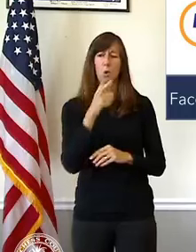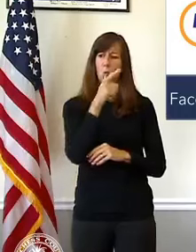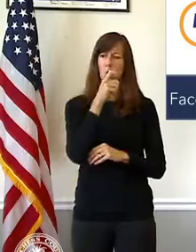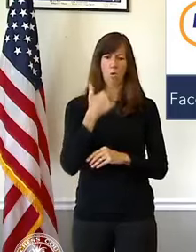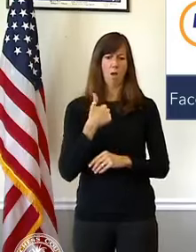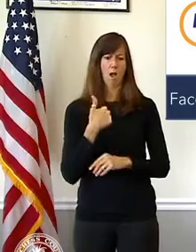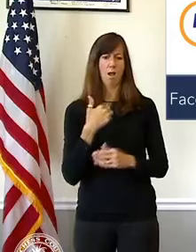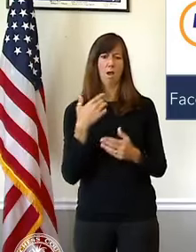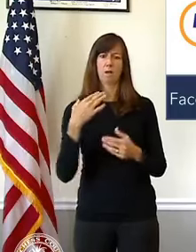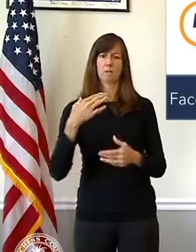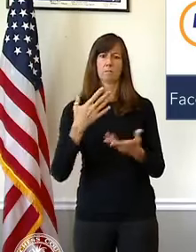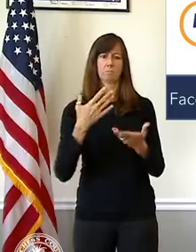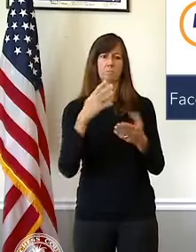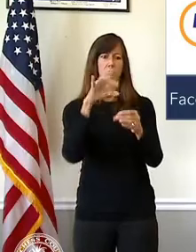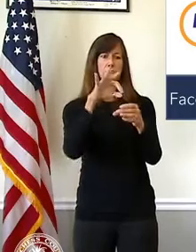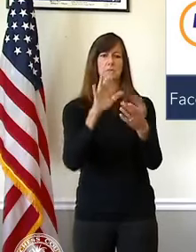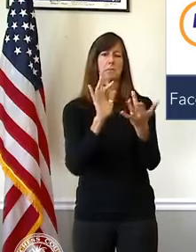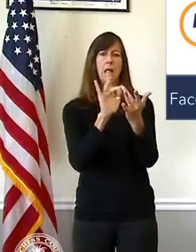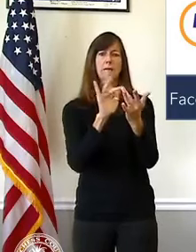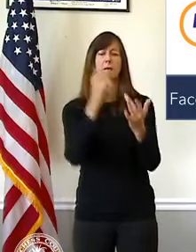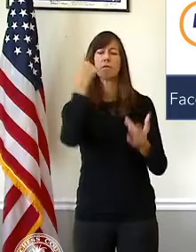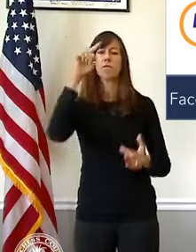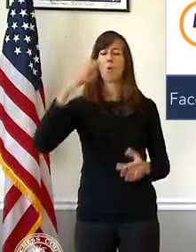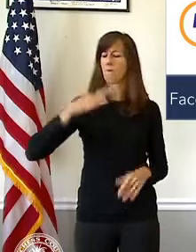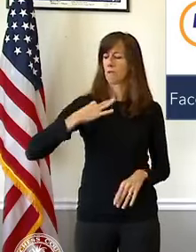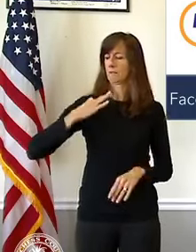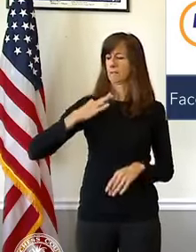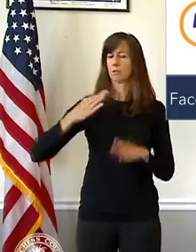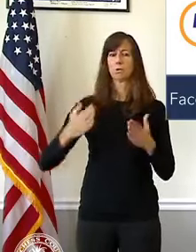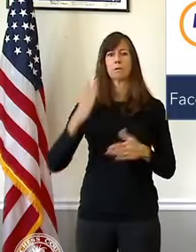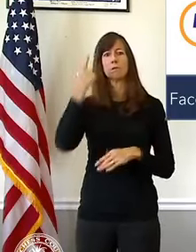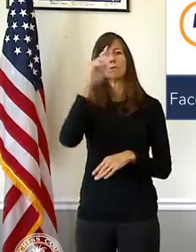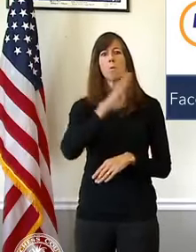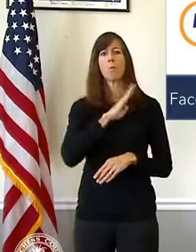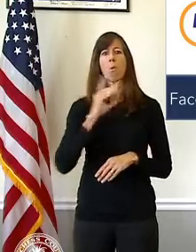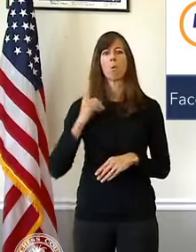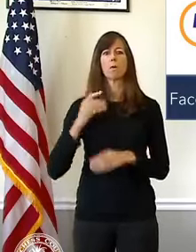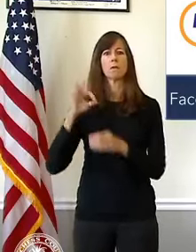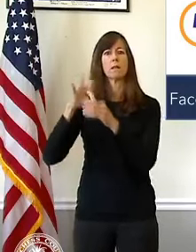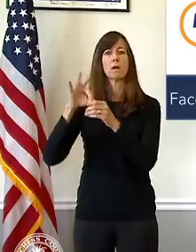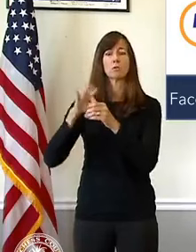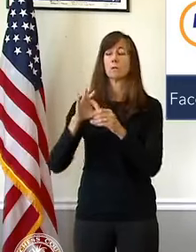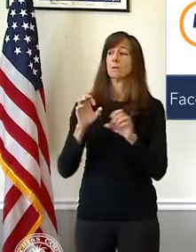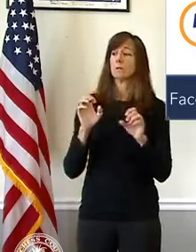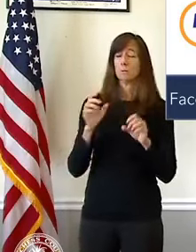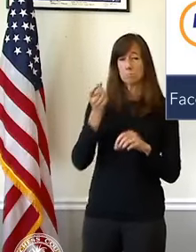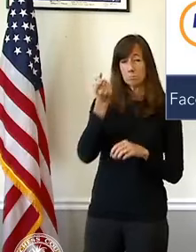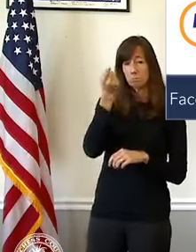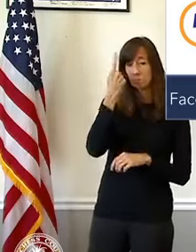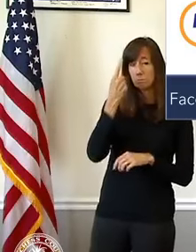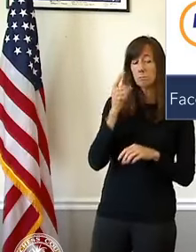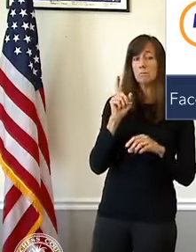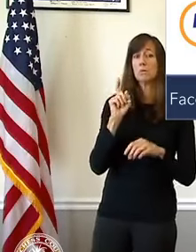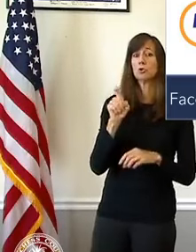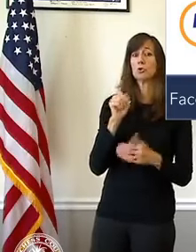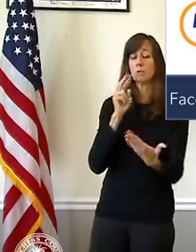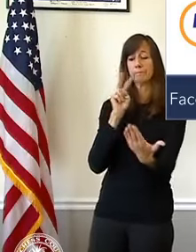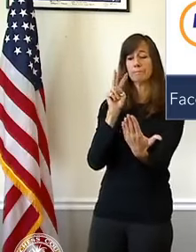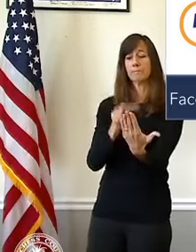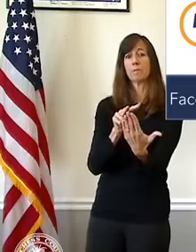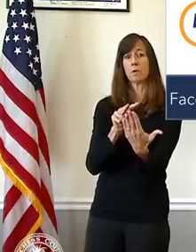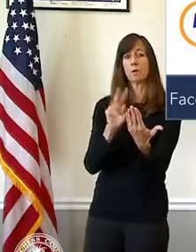you, there may be, in fact, some employment opportunities at the Board of Elections, so that's also something that you should be aware of. You should visit